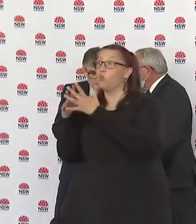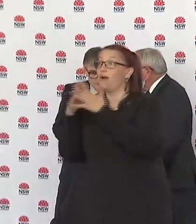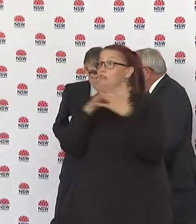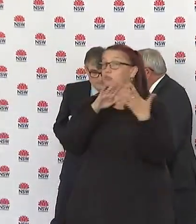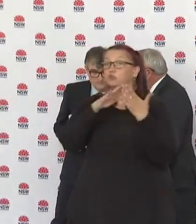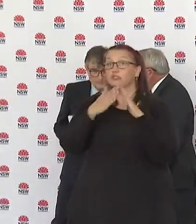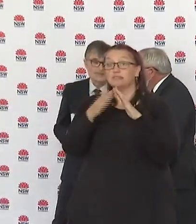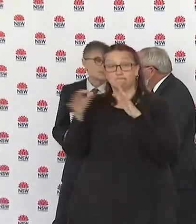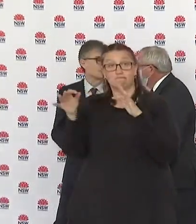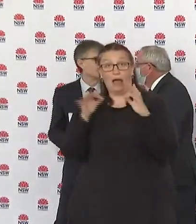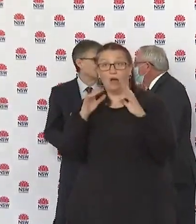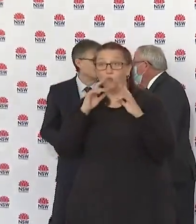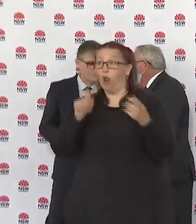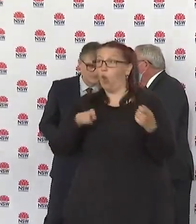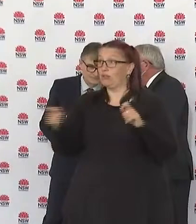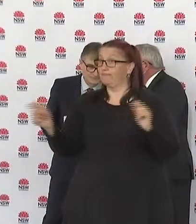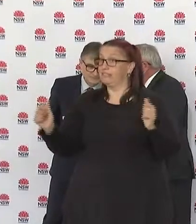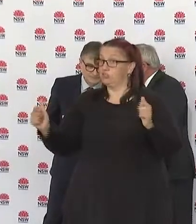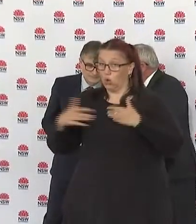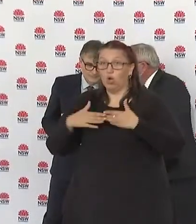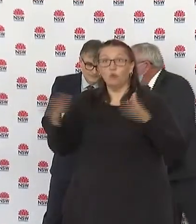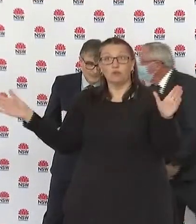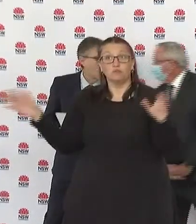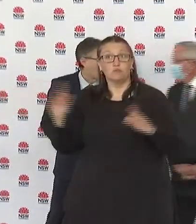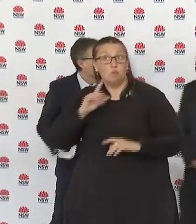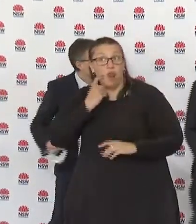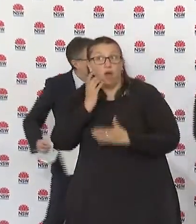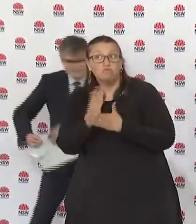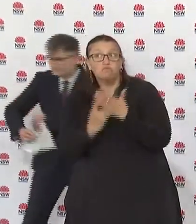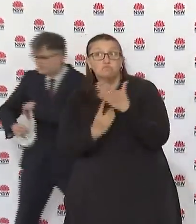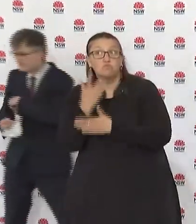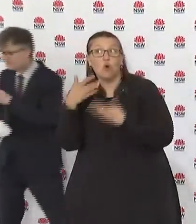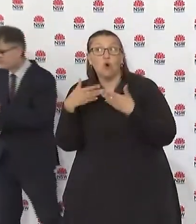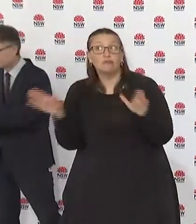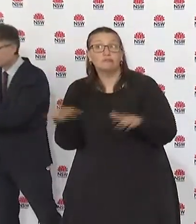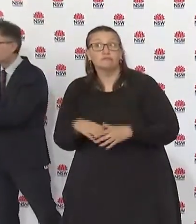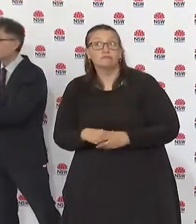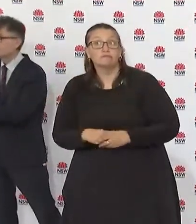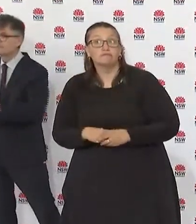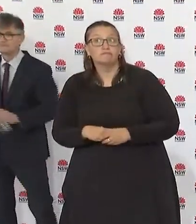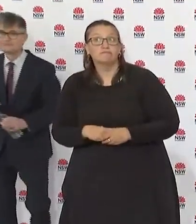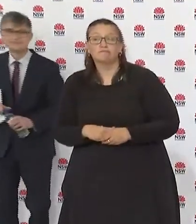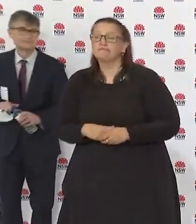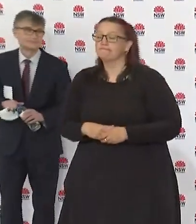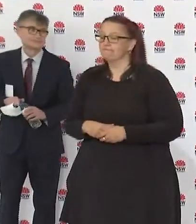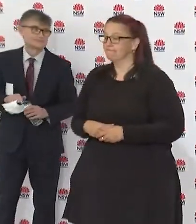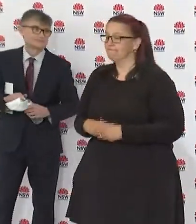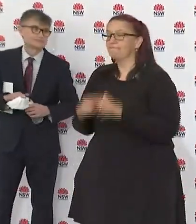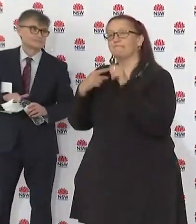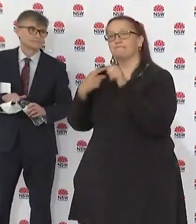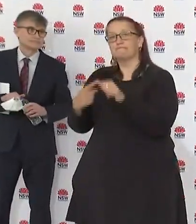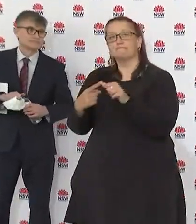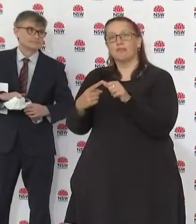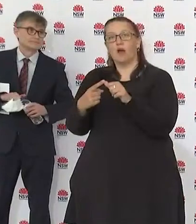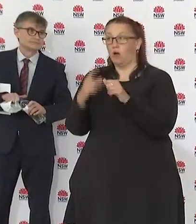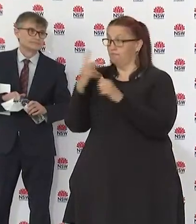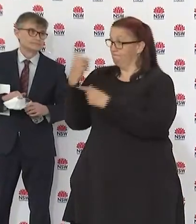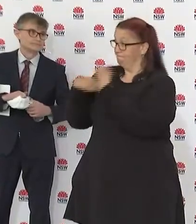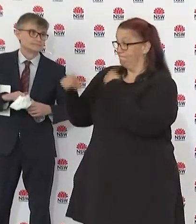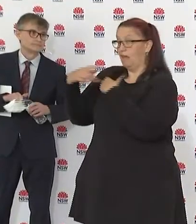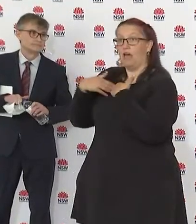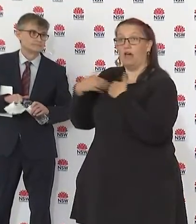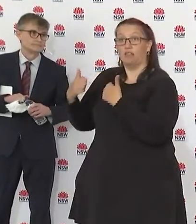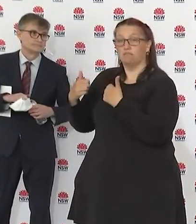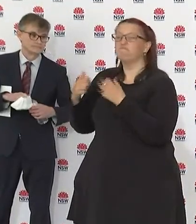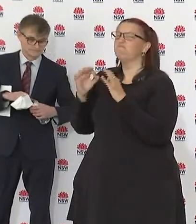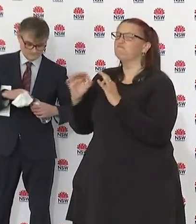The health advice is very promising in that regard, and there'll be a message sent out later today, but the community can